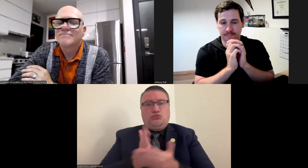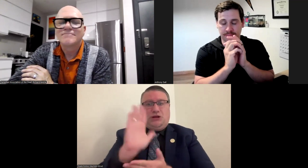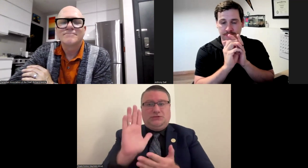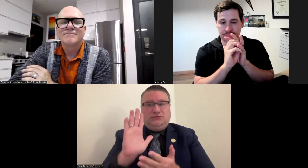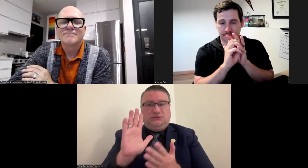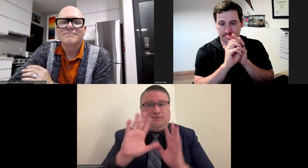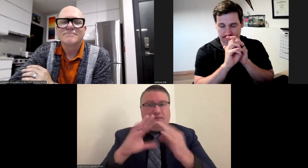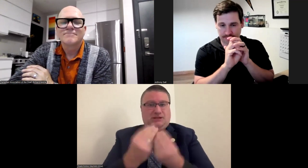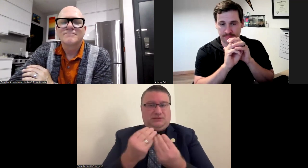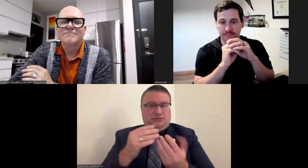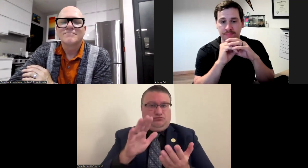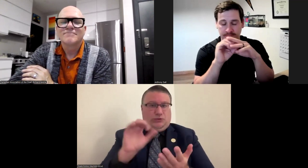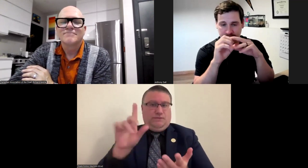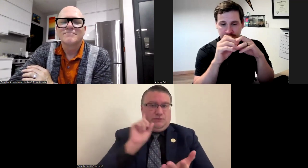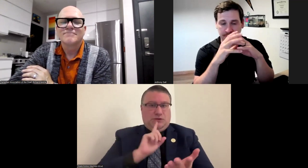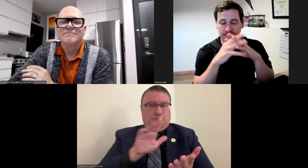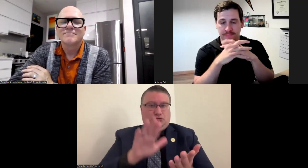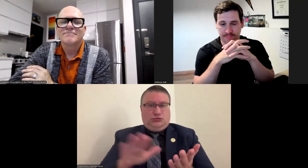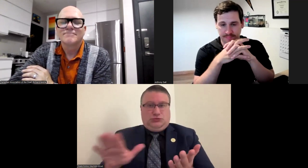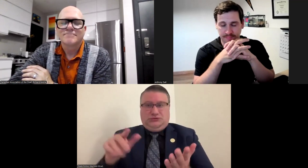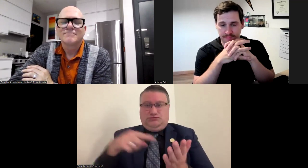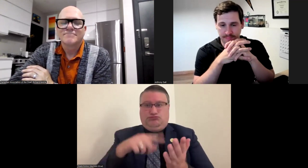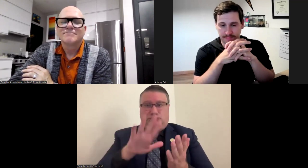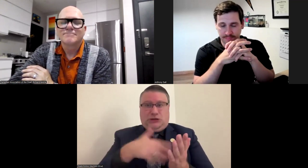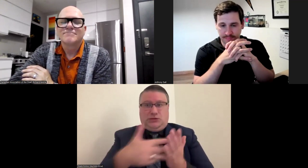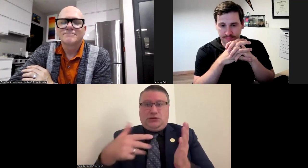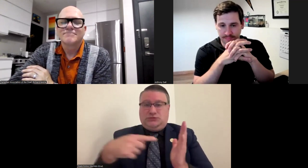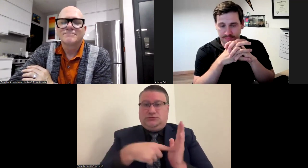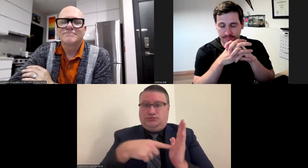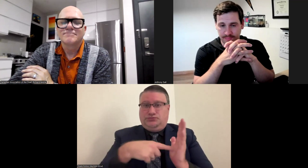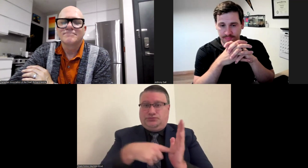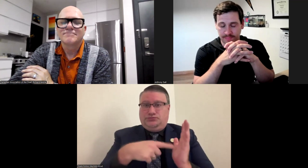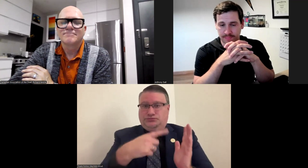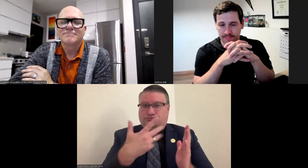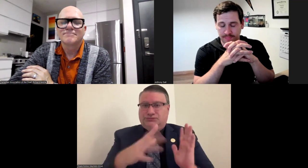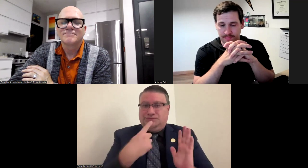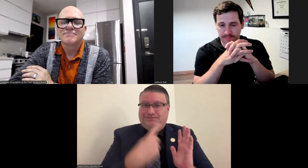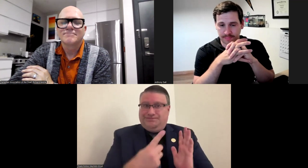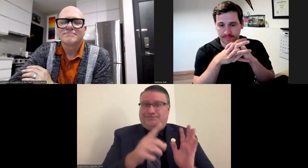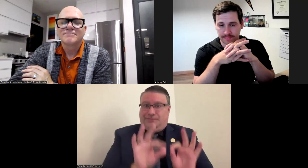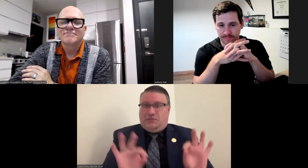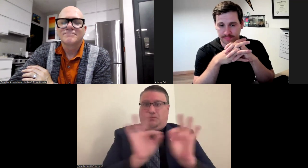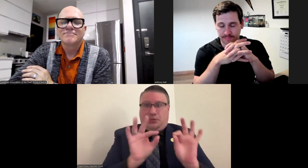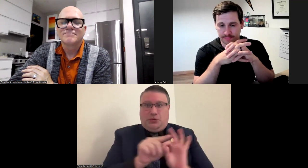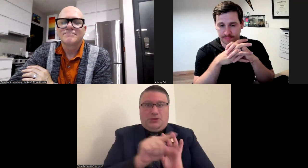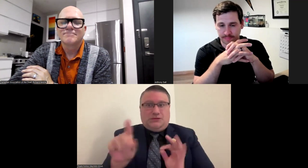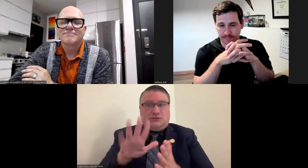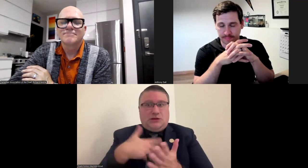WFD's position paper on the rights of families who have deaf children to have access to sign language